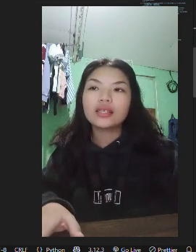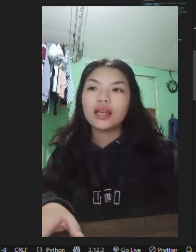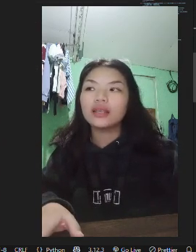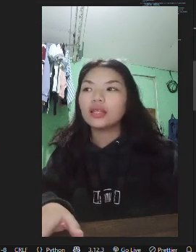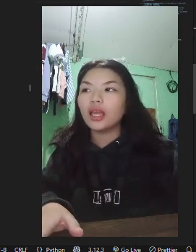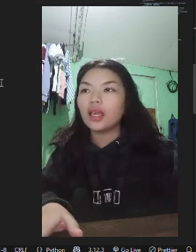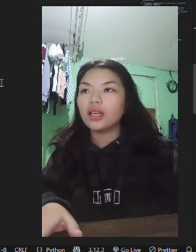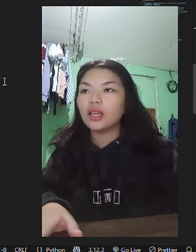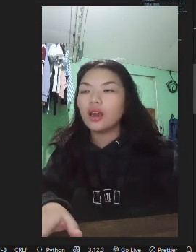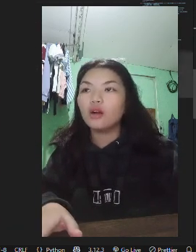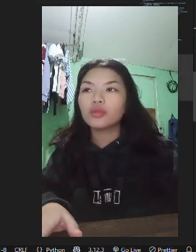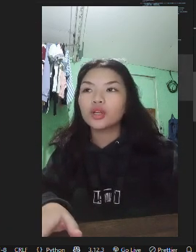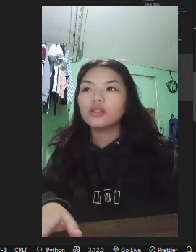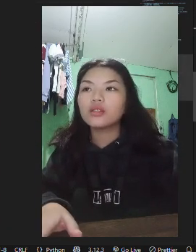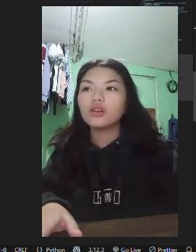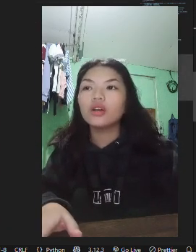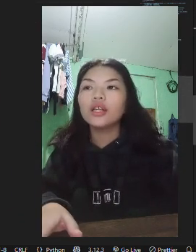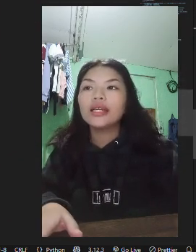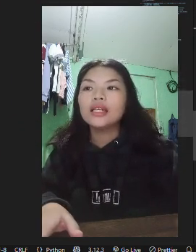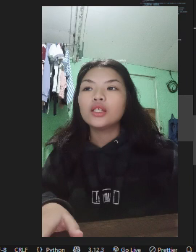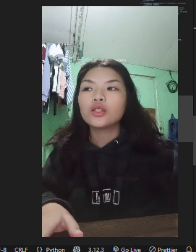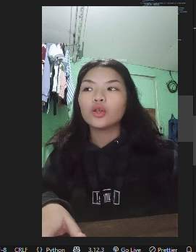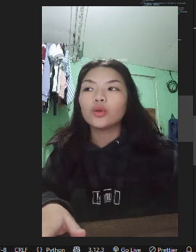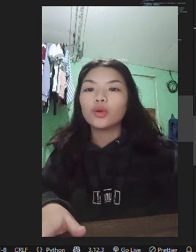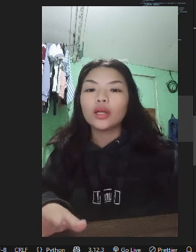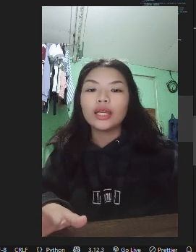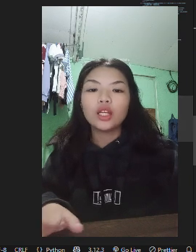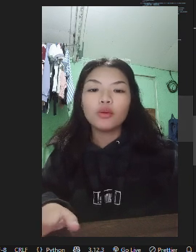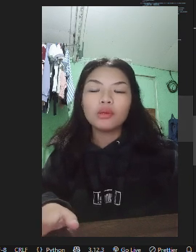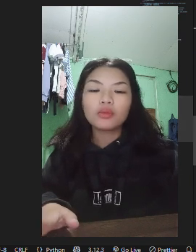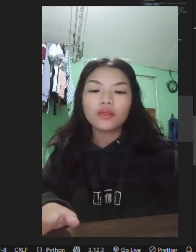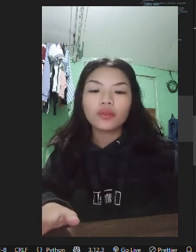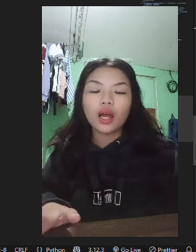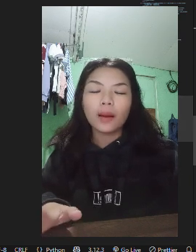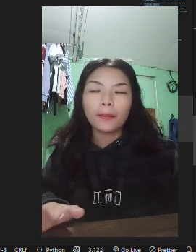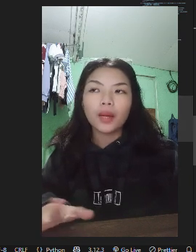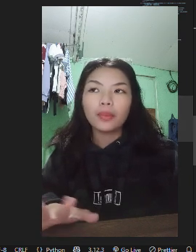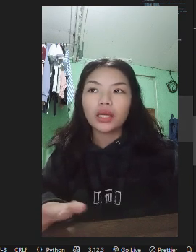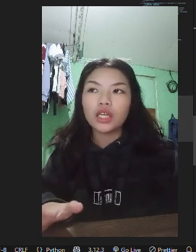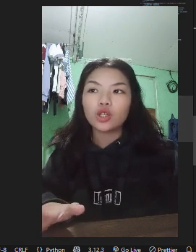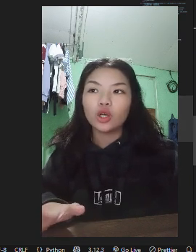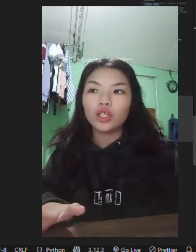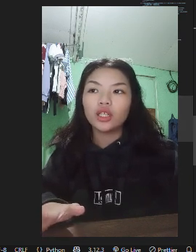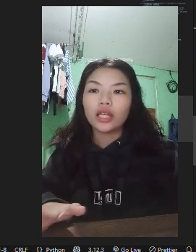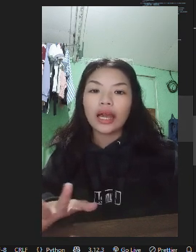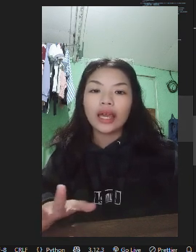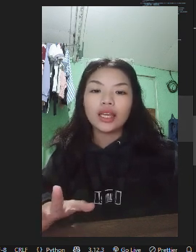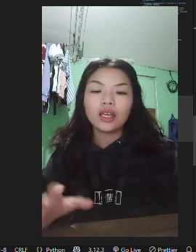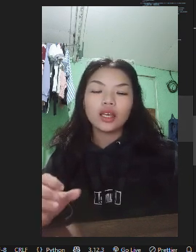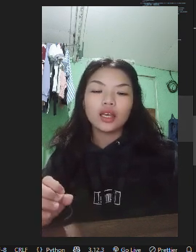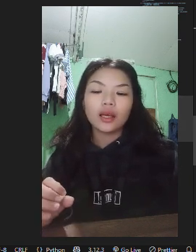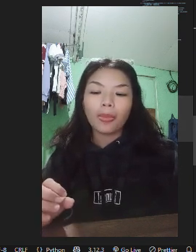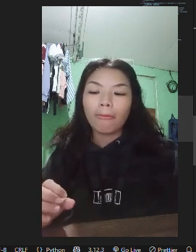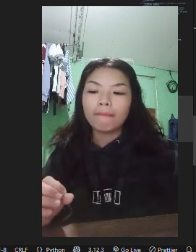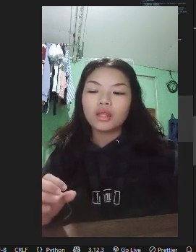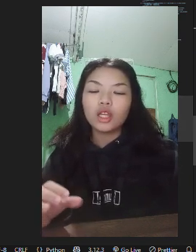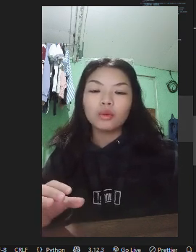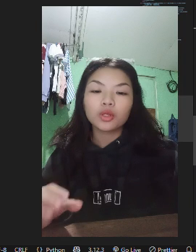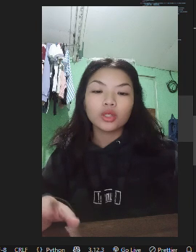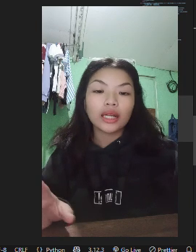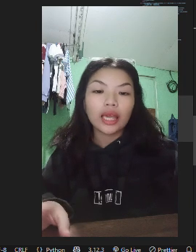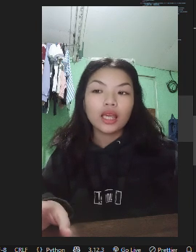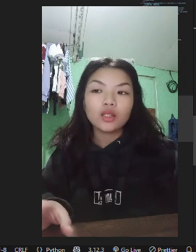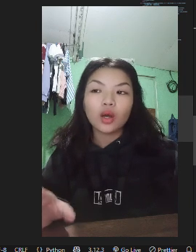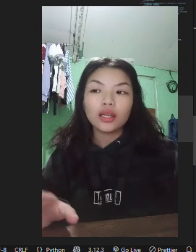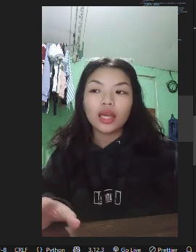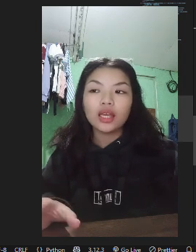I set a options, no? So ini-open mo sa application na ay option